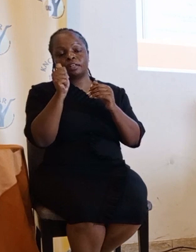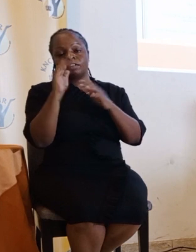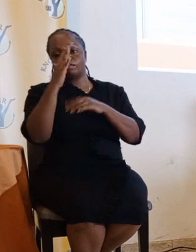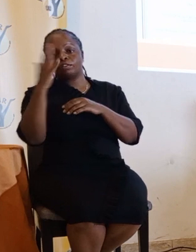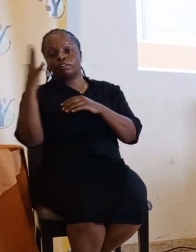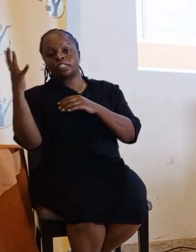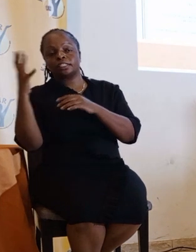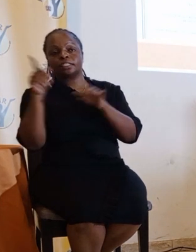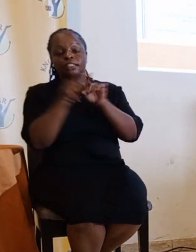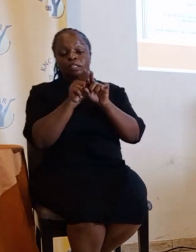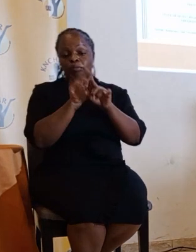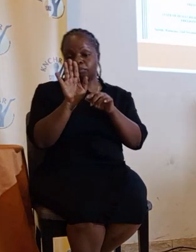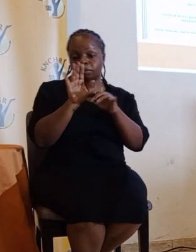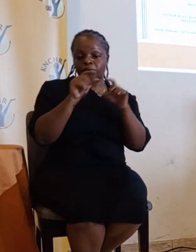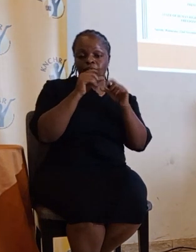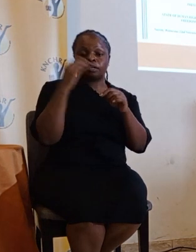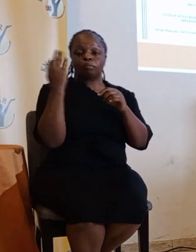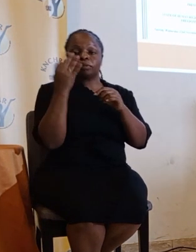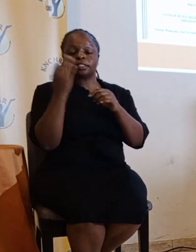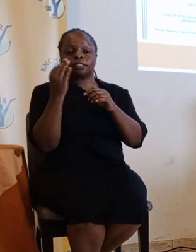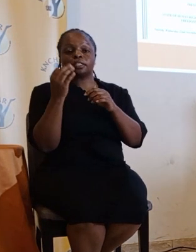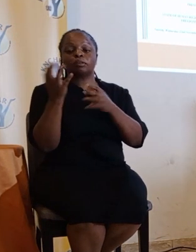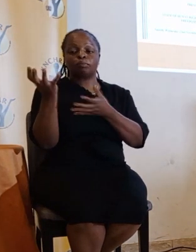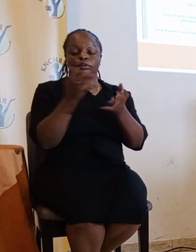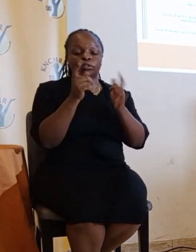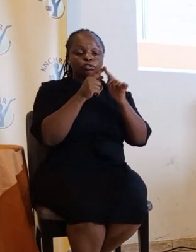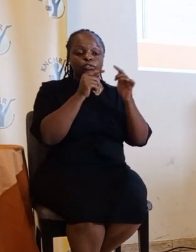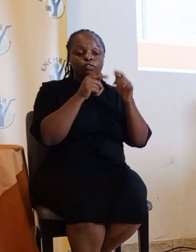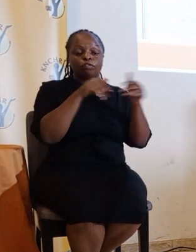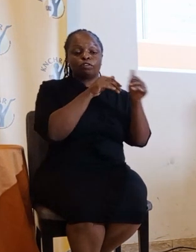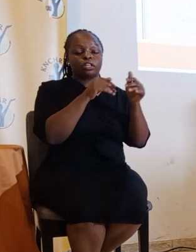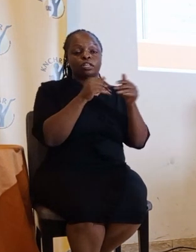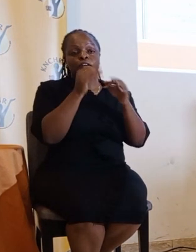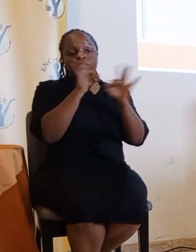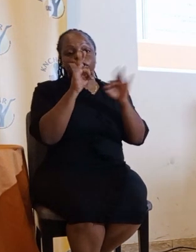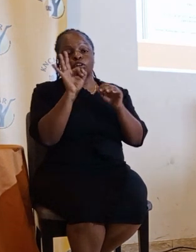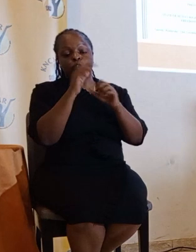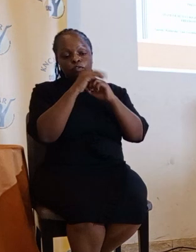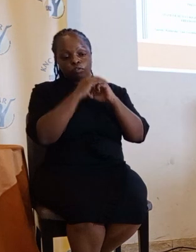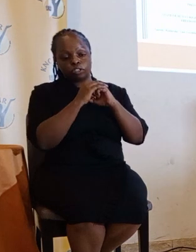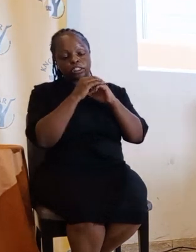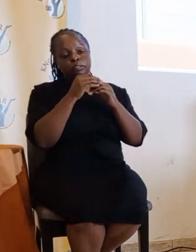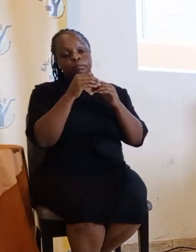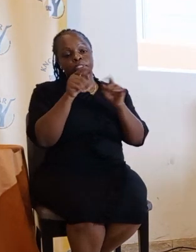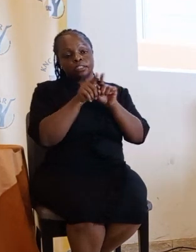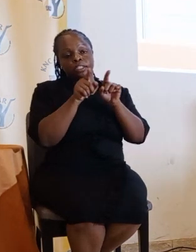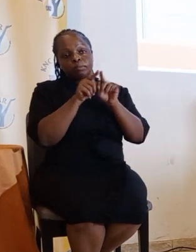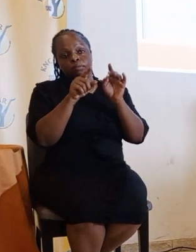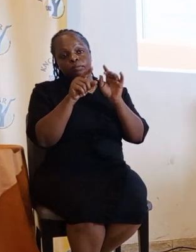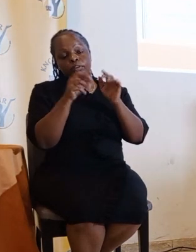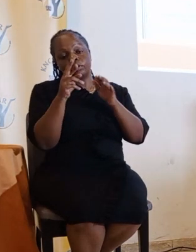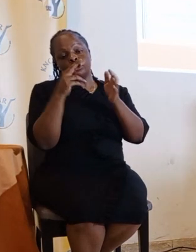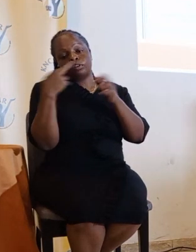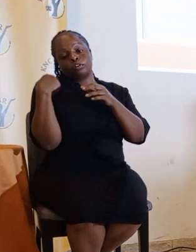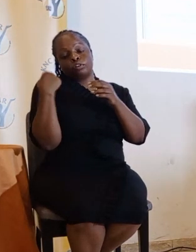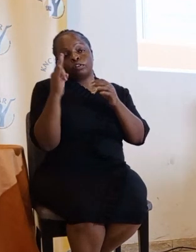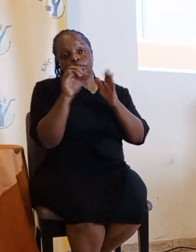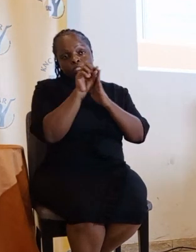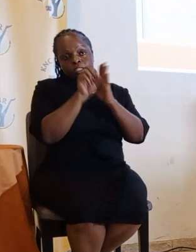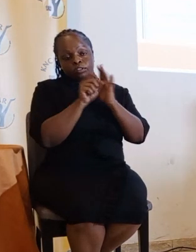the interplay between freedom of worship and role of the state in protecting the lives and well-being of its